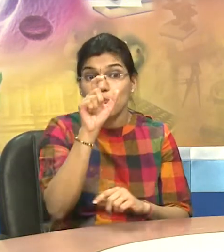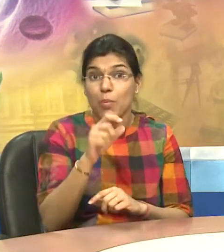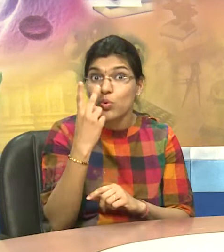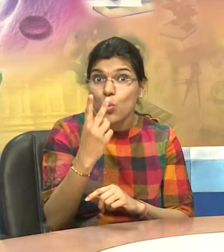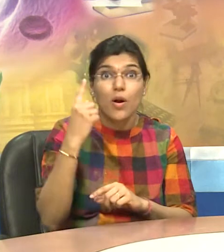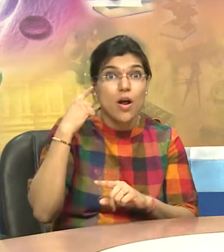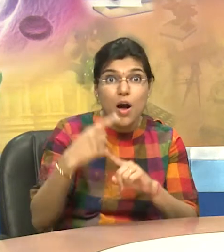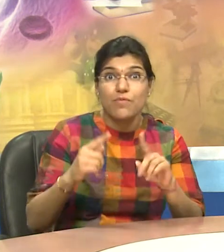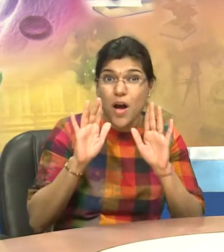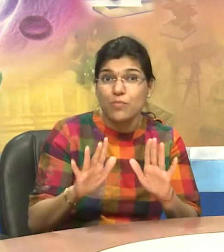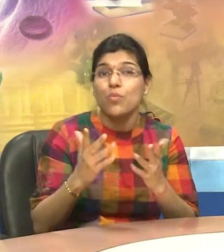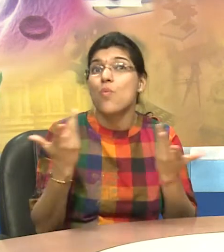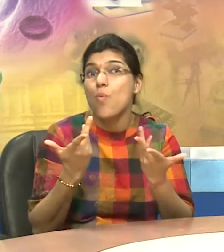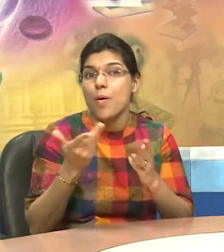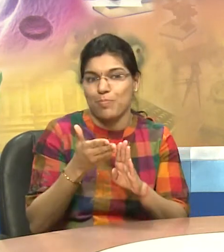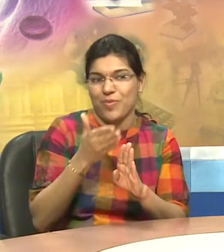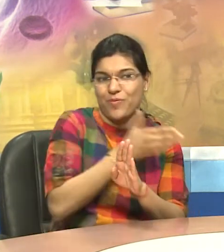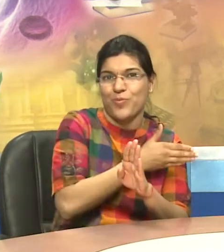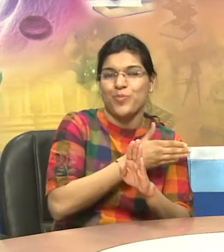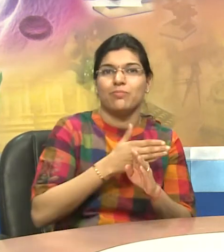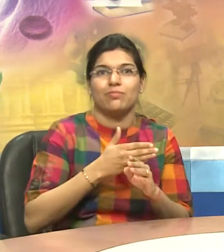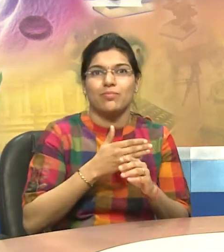were partially deaf.